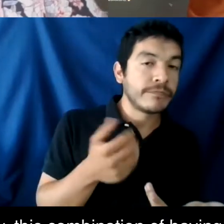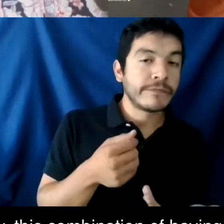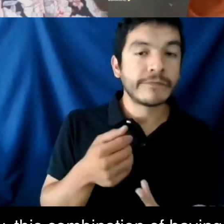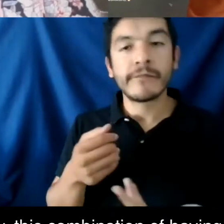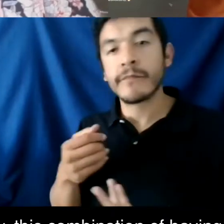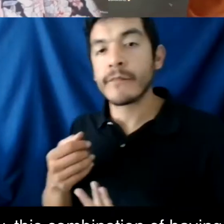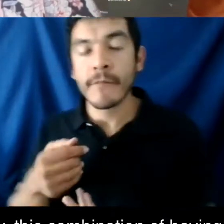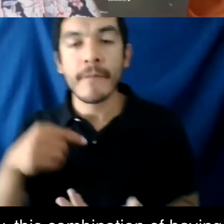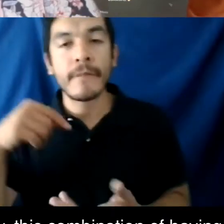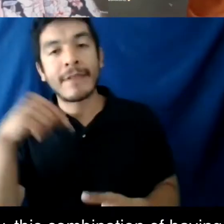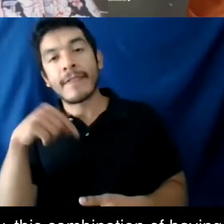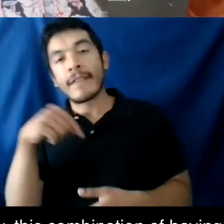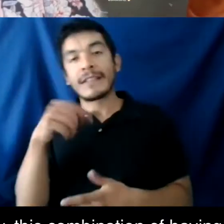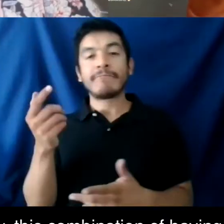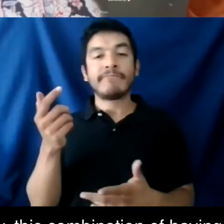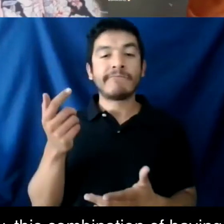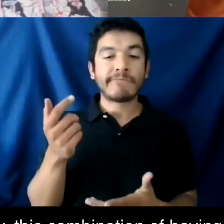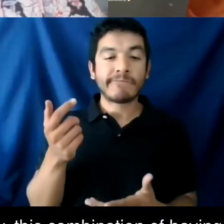this